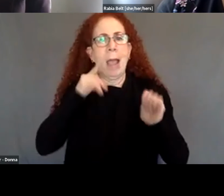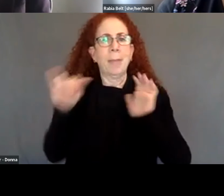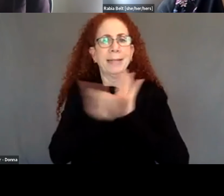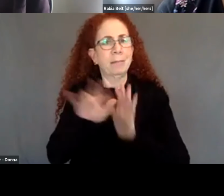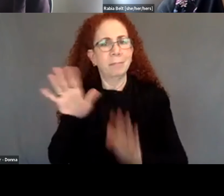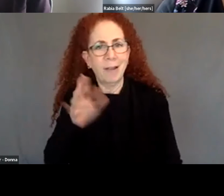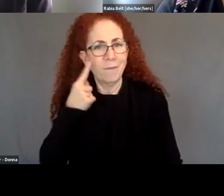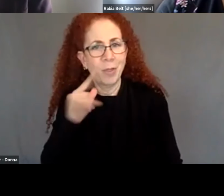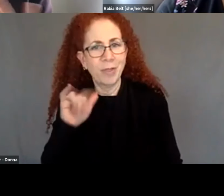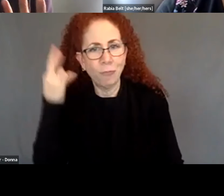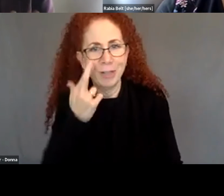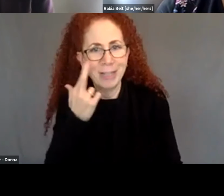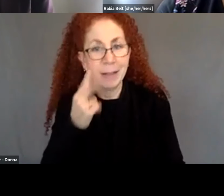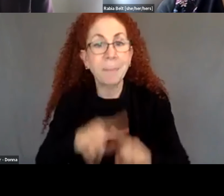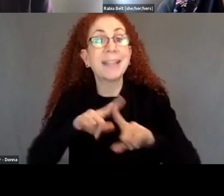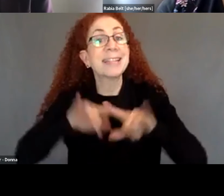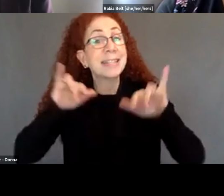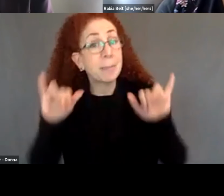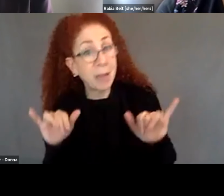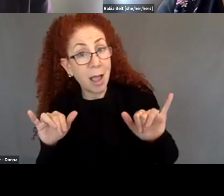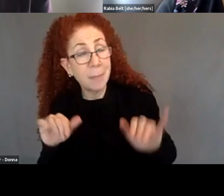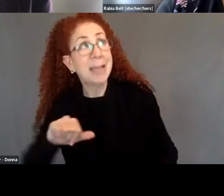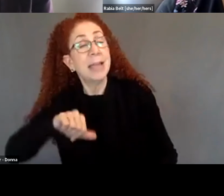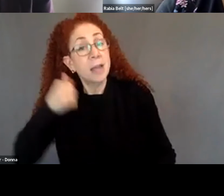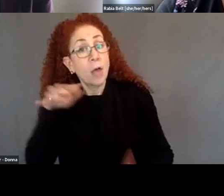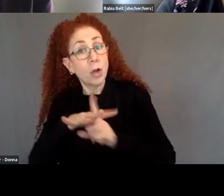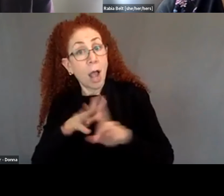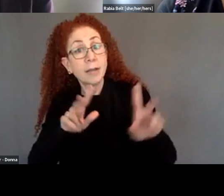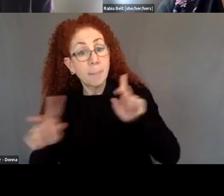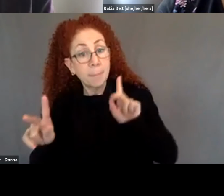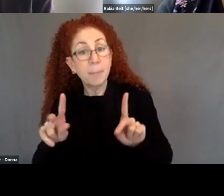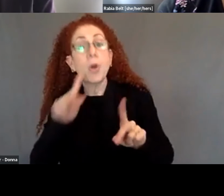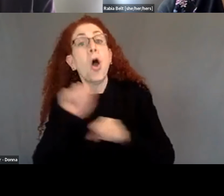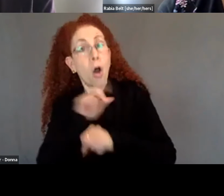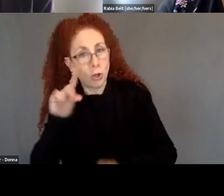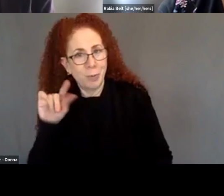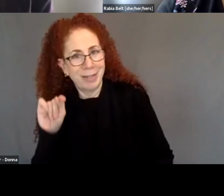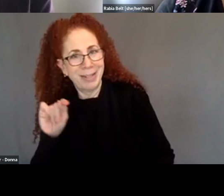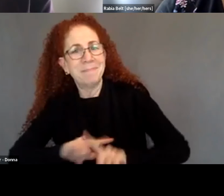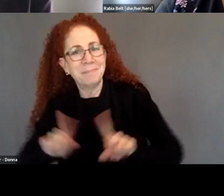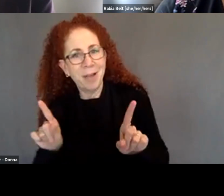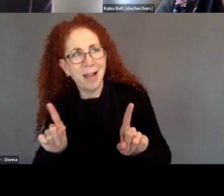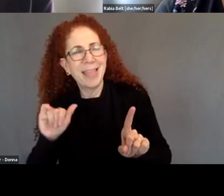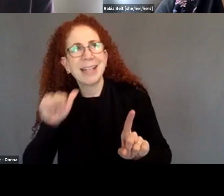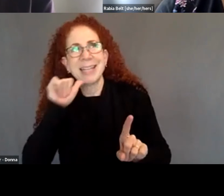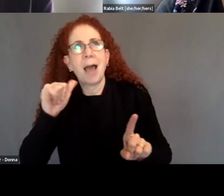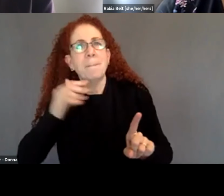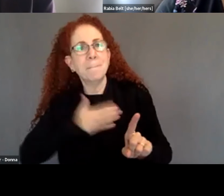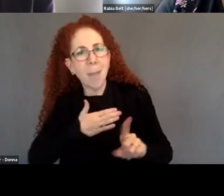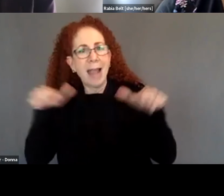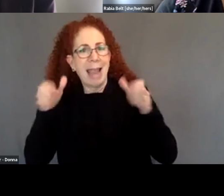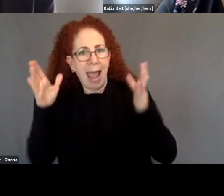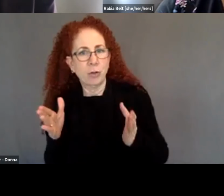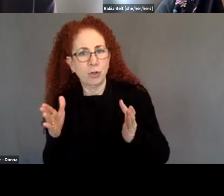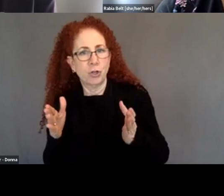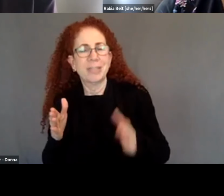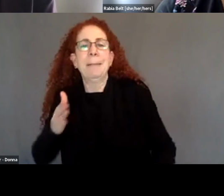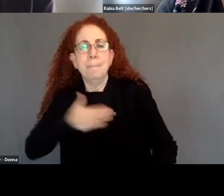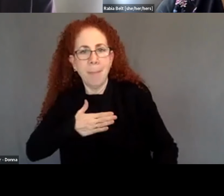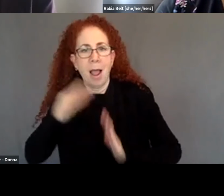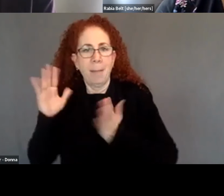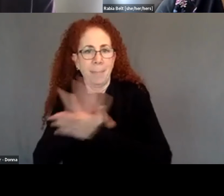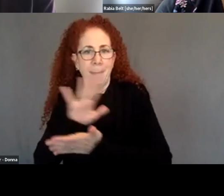And now I think at the same time, you know, in other contexts, people absolutely are doing that, but I don't think that's my actors in this particular piece that I'm writing about.